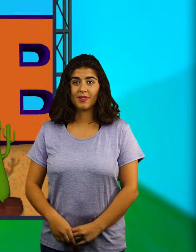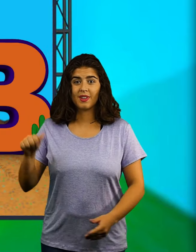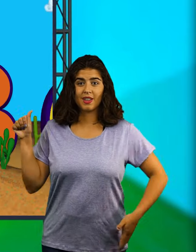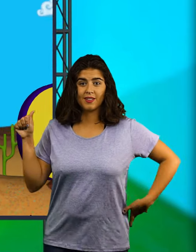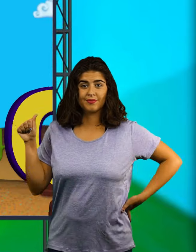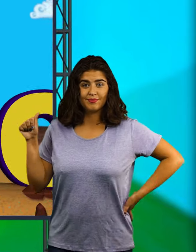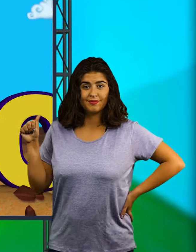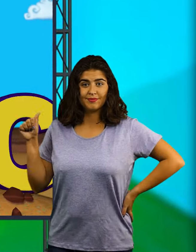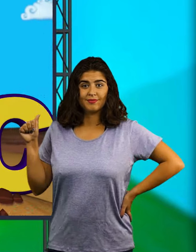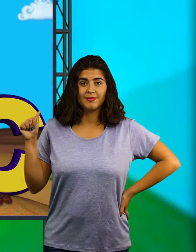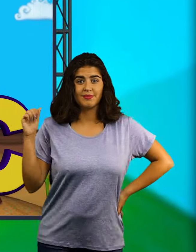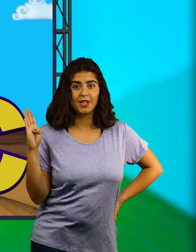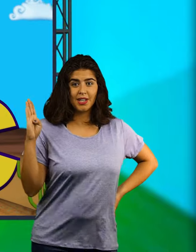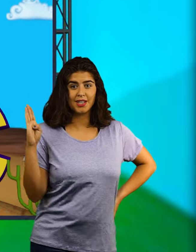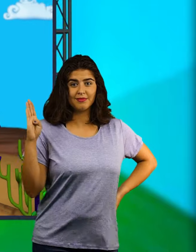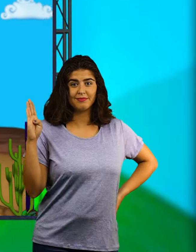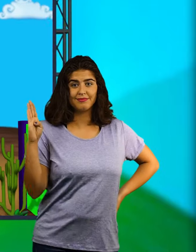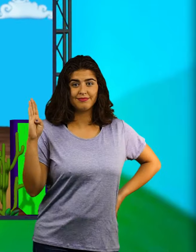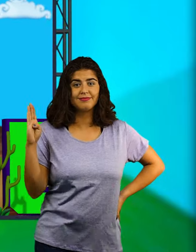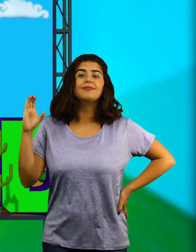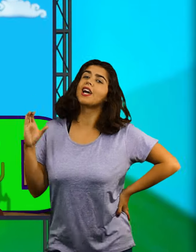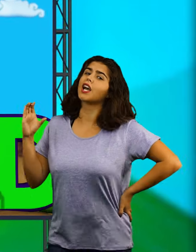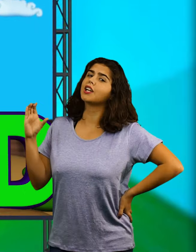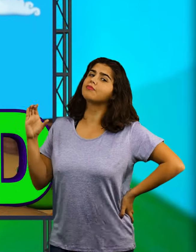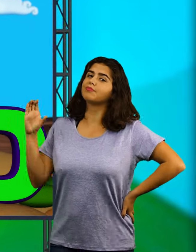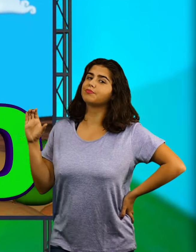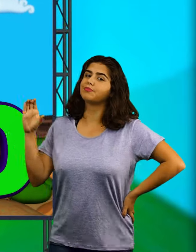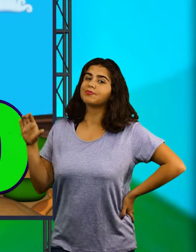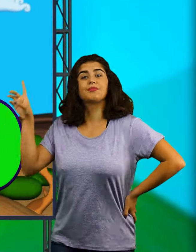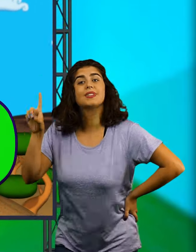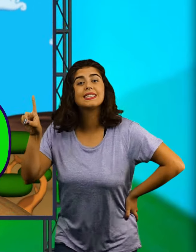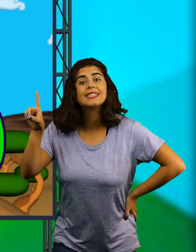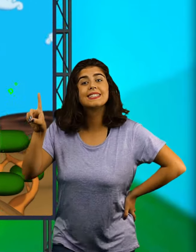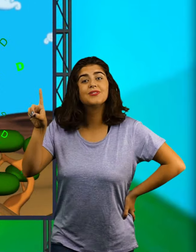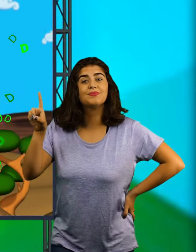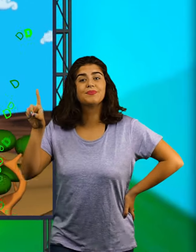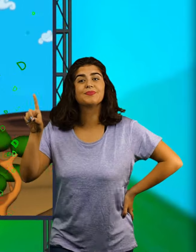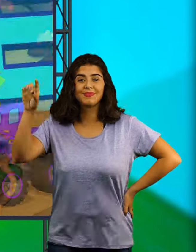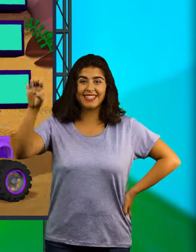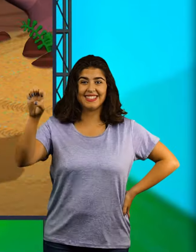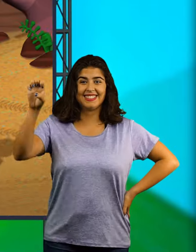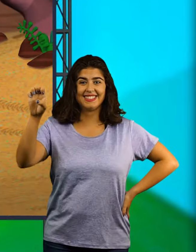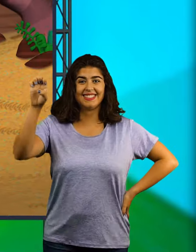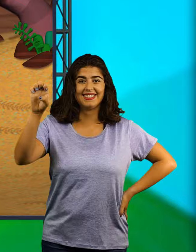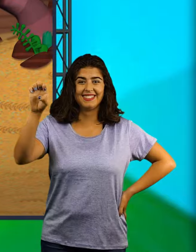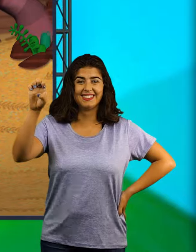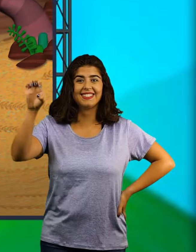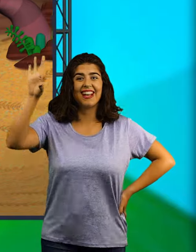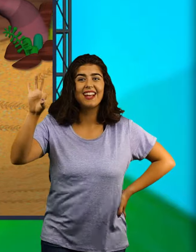A, B, C, D, E,